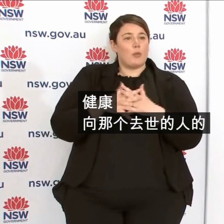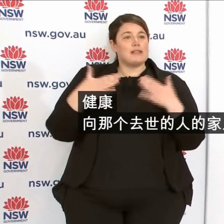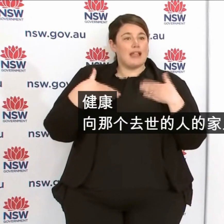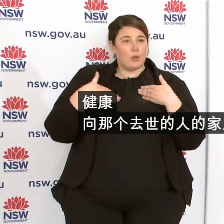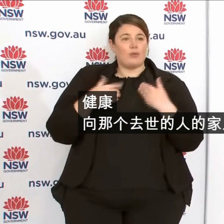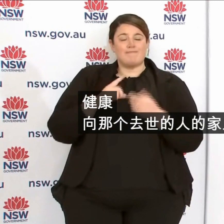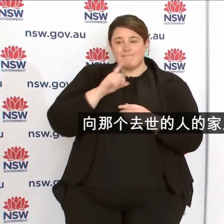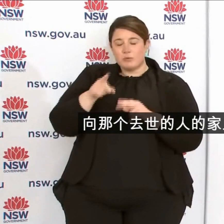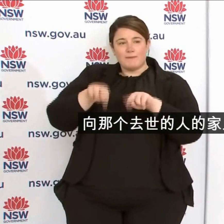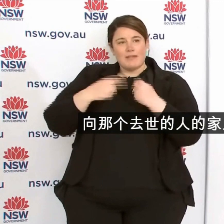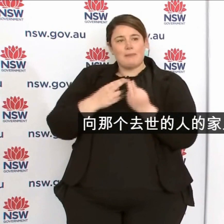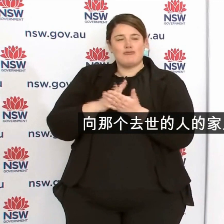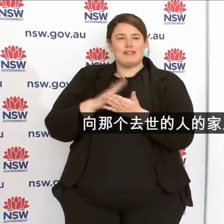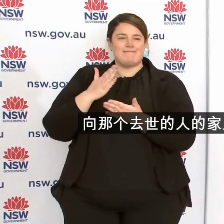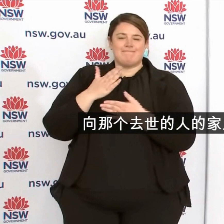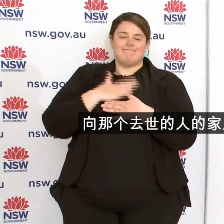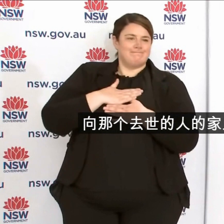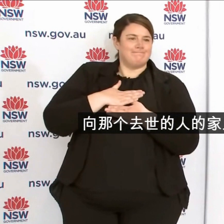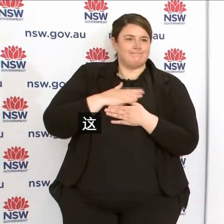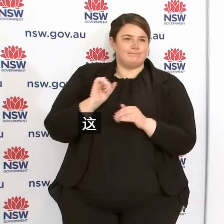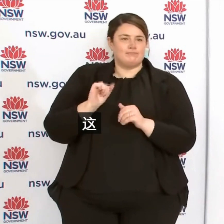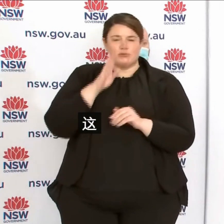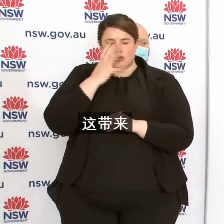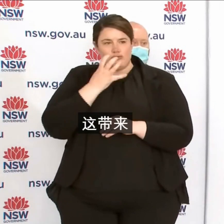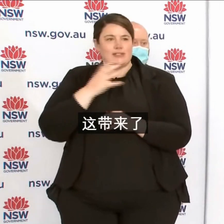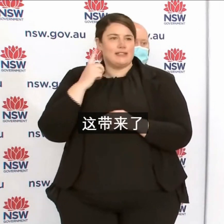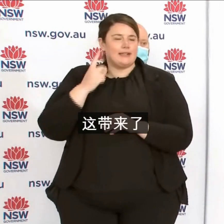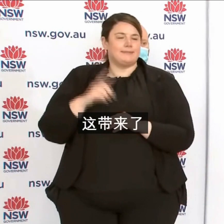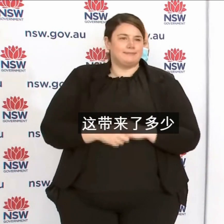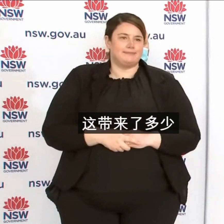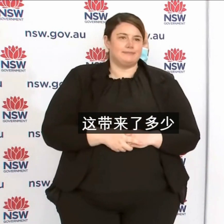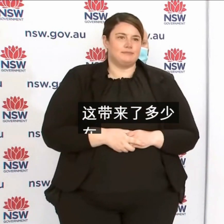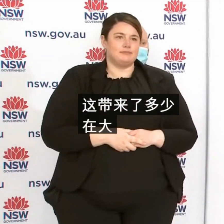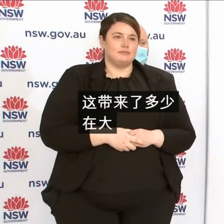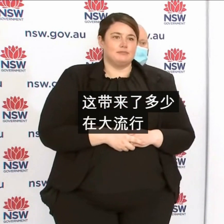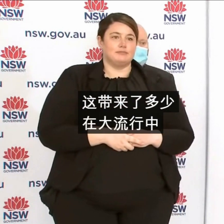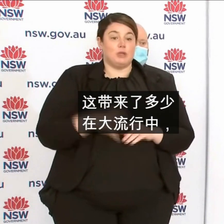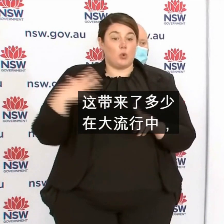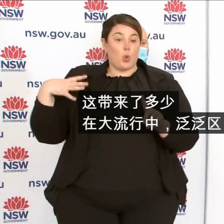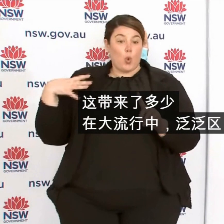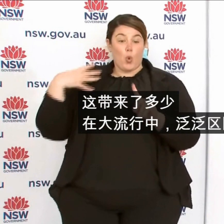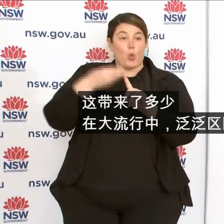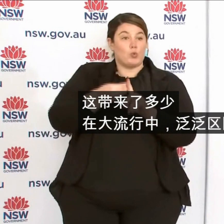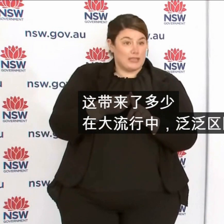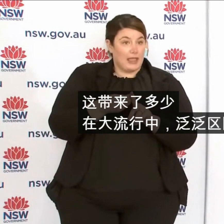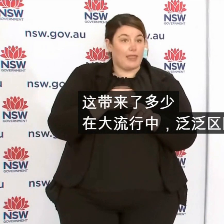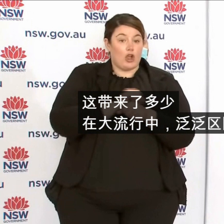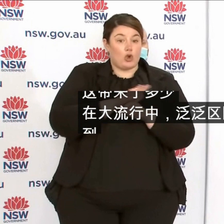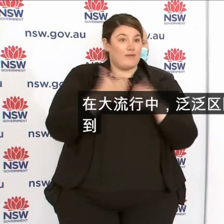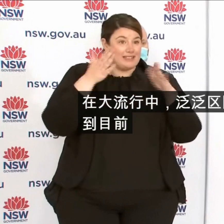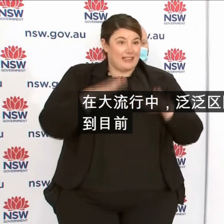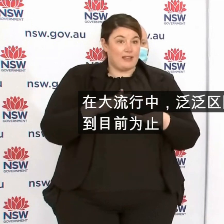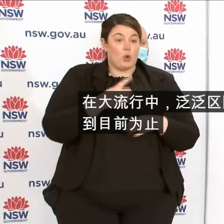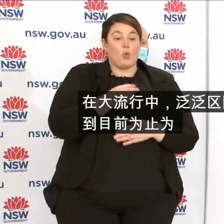family of that man who passed away. This brings the number of COVID-related deaths in the pandemic